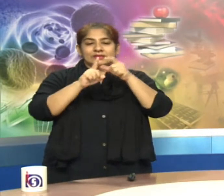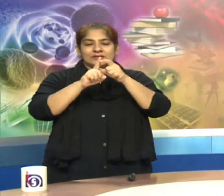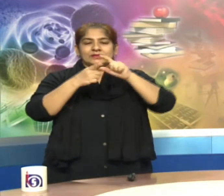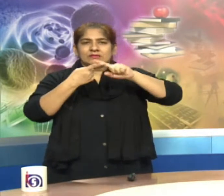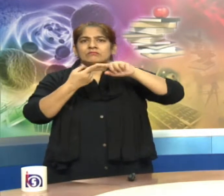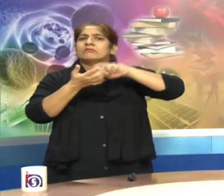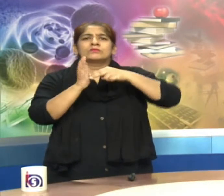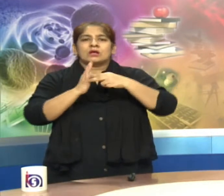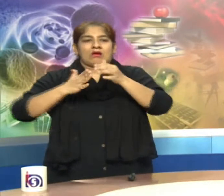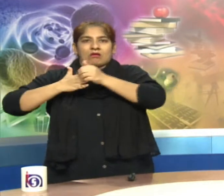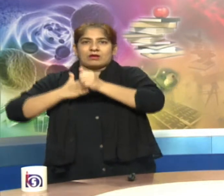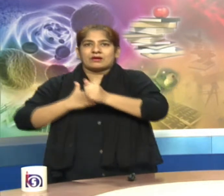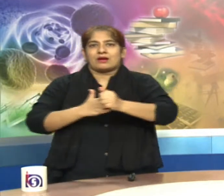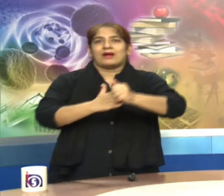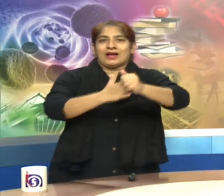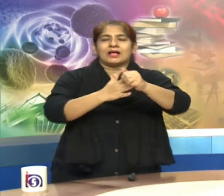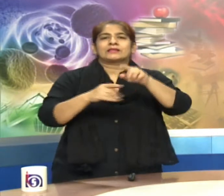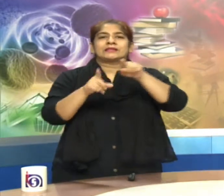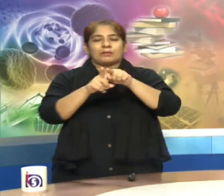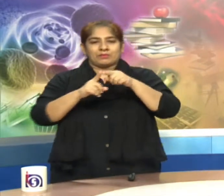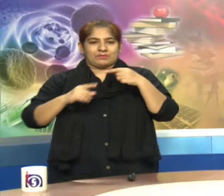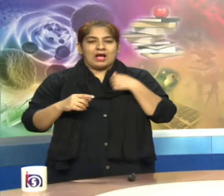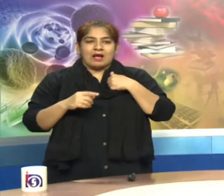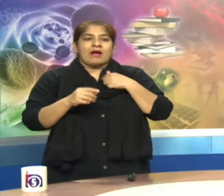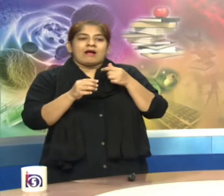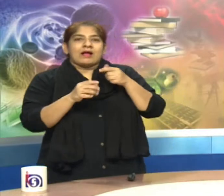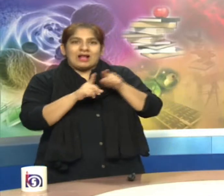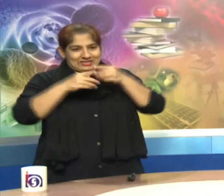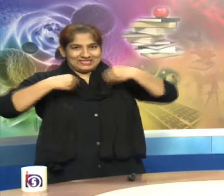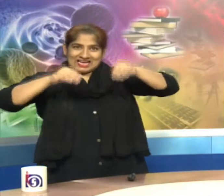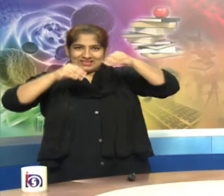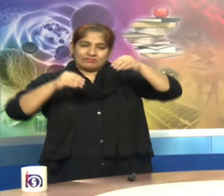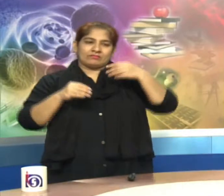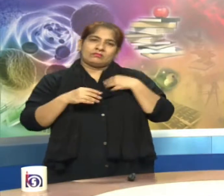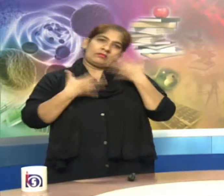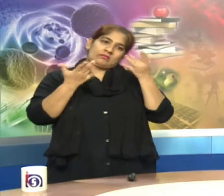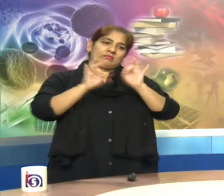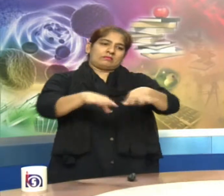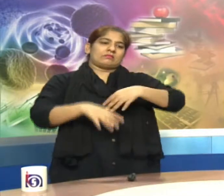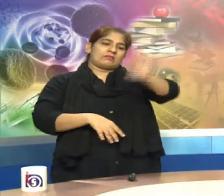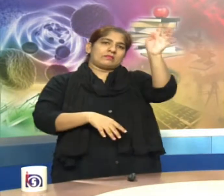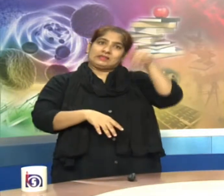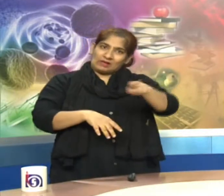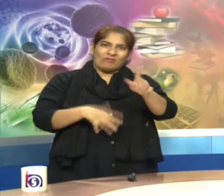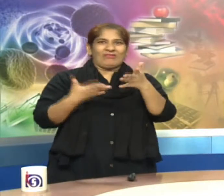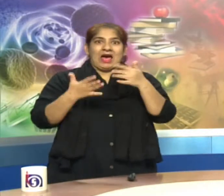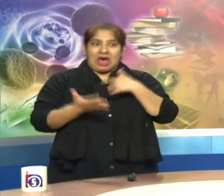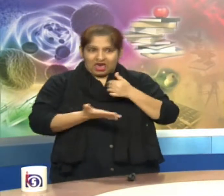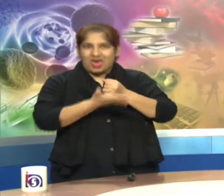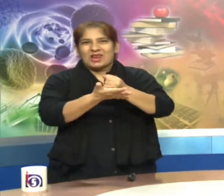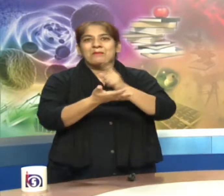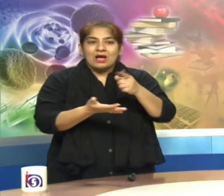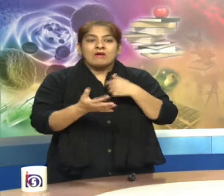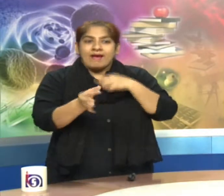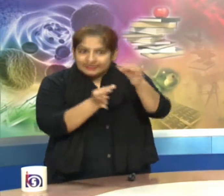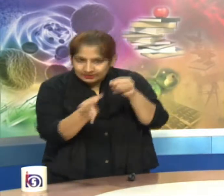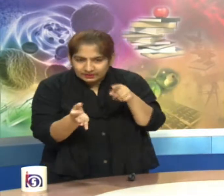that salesmanship, they are kind of friends and guides to the customer,